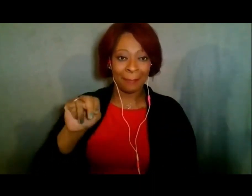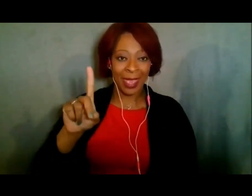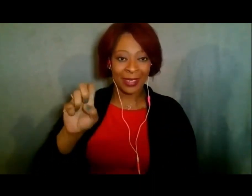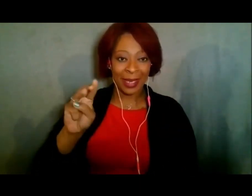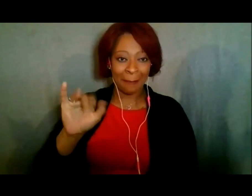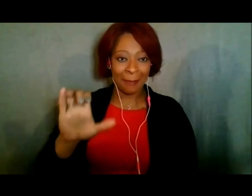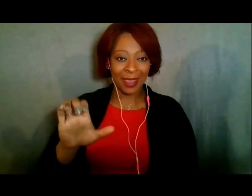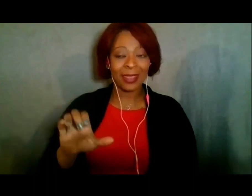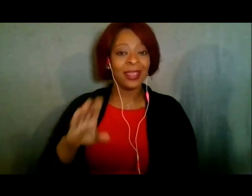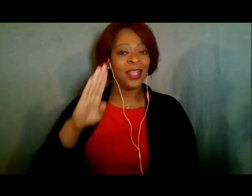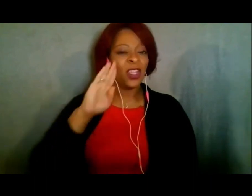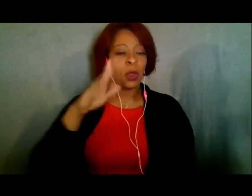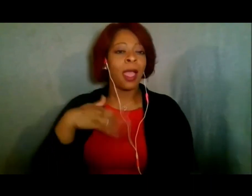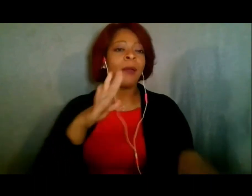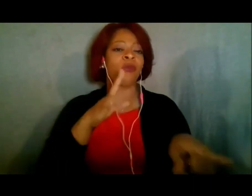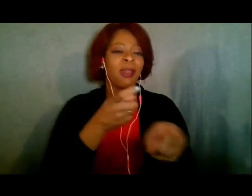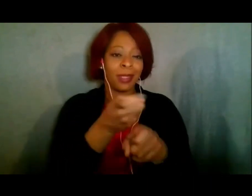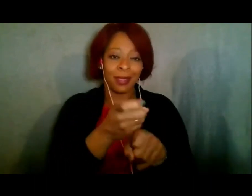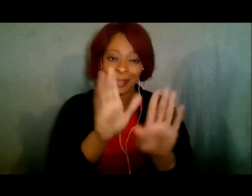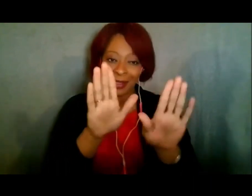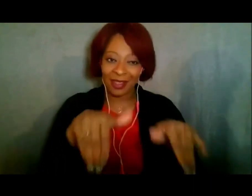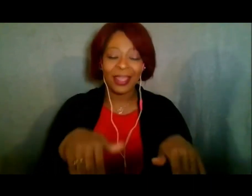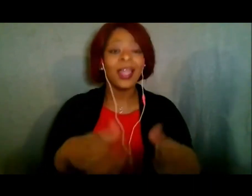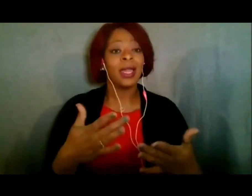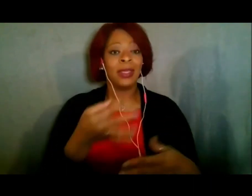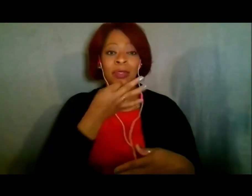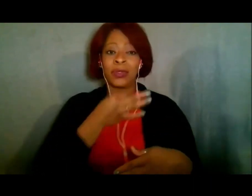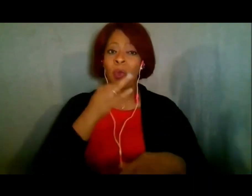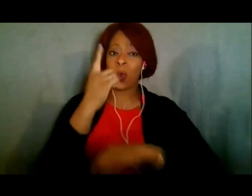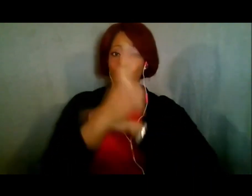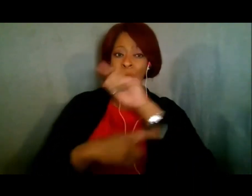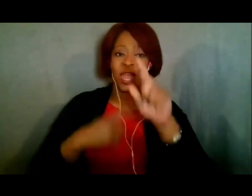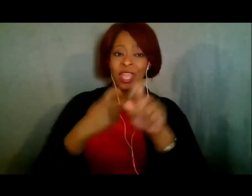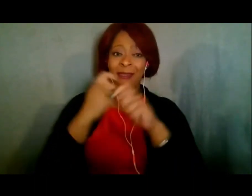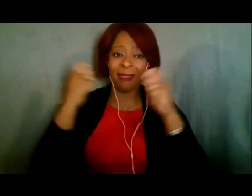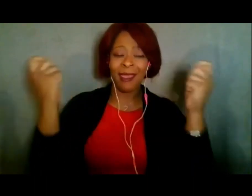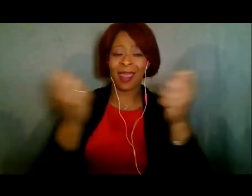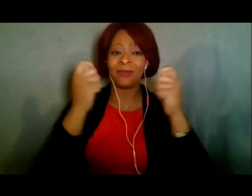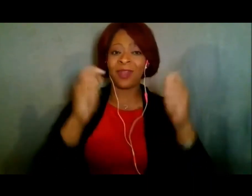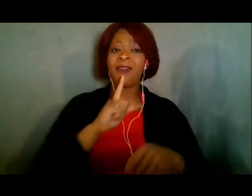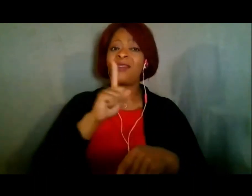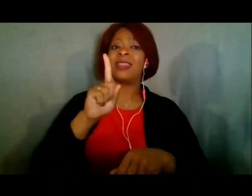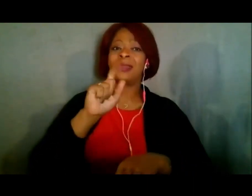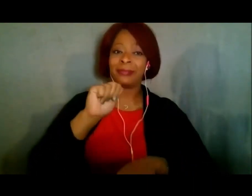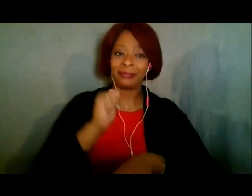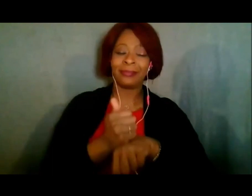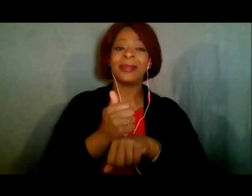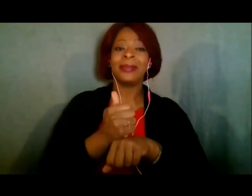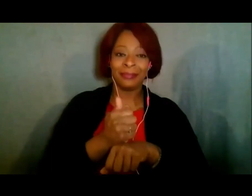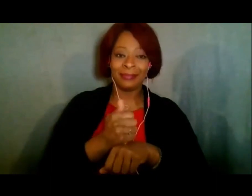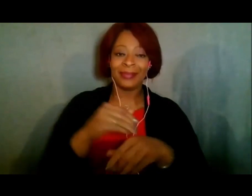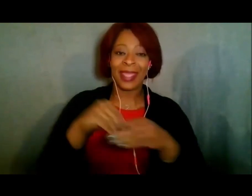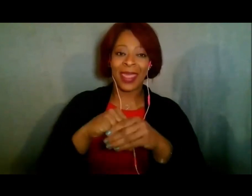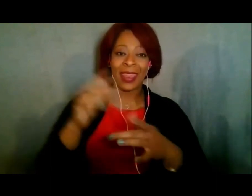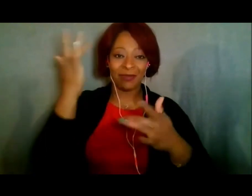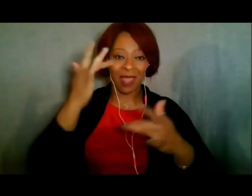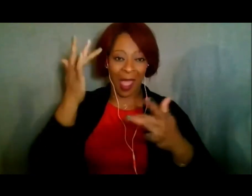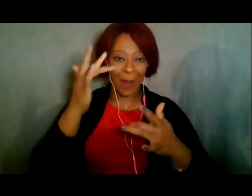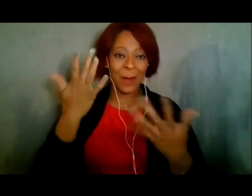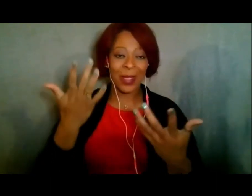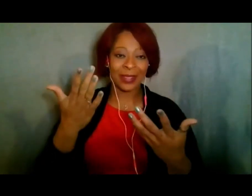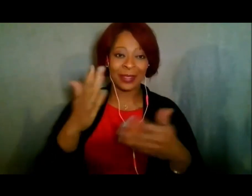So, you know, I'm just kidding, but we are coming up on a year anniversary of officially being in the pandemic and of going in and